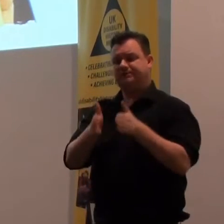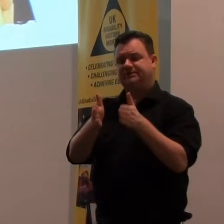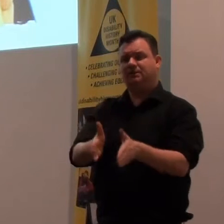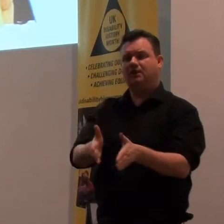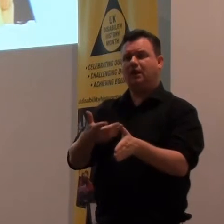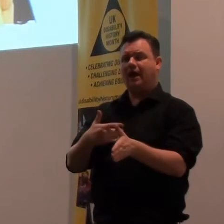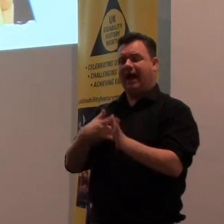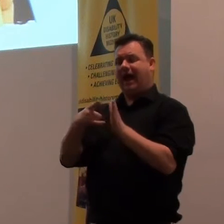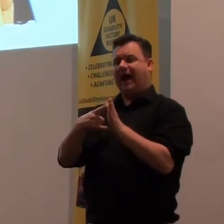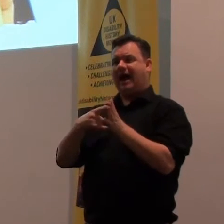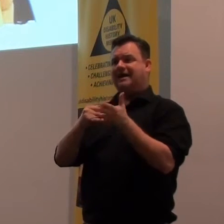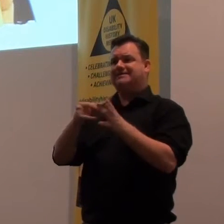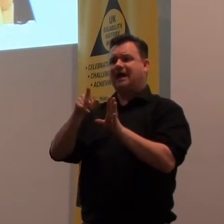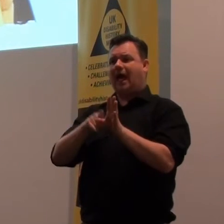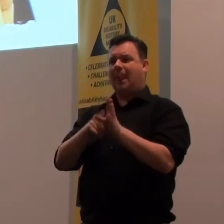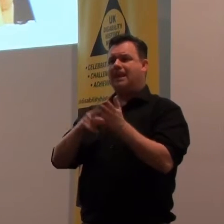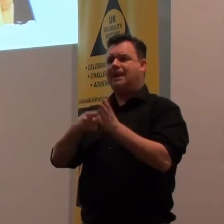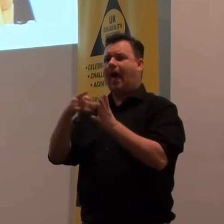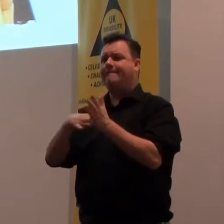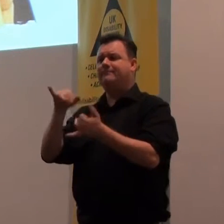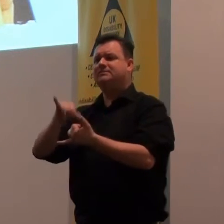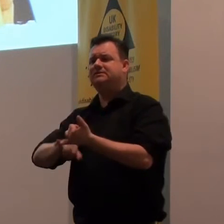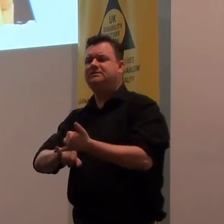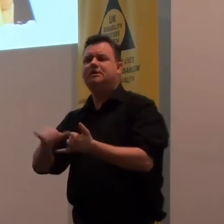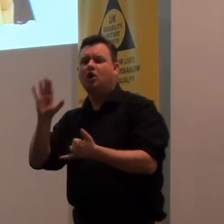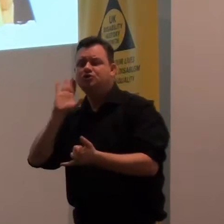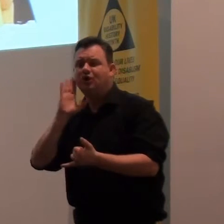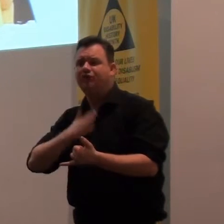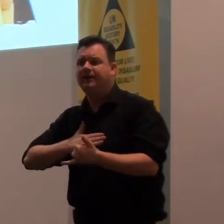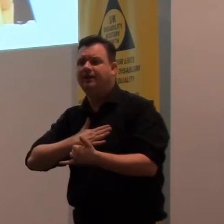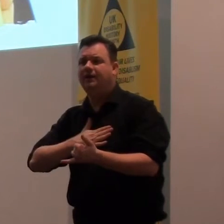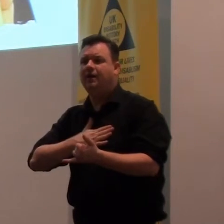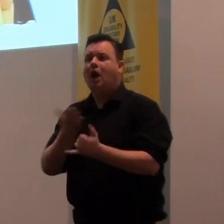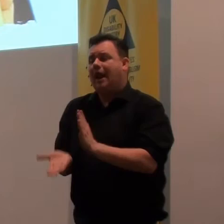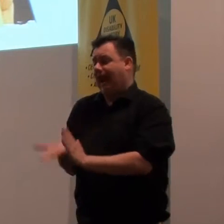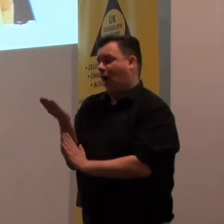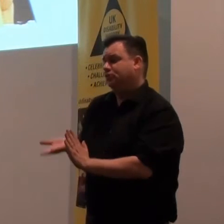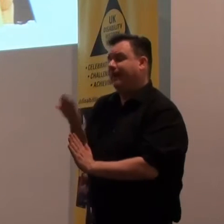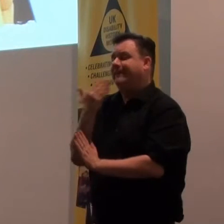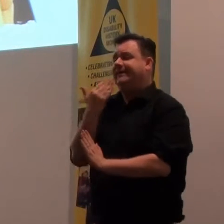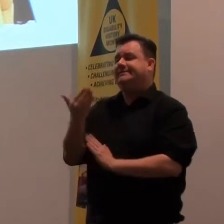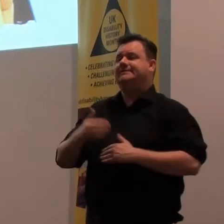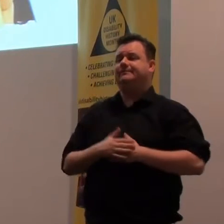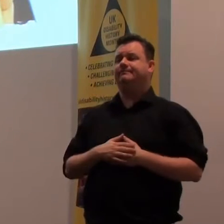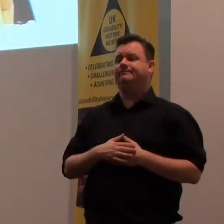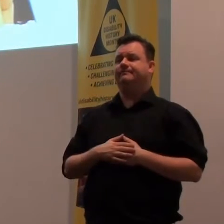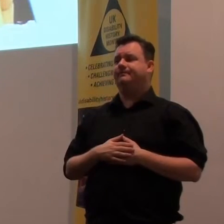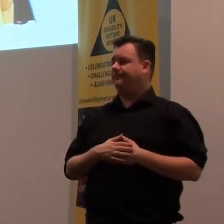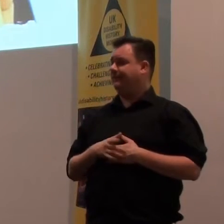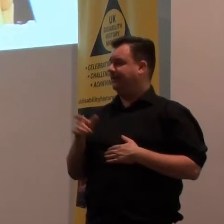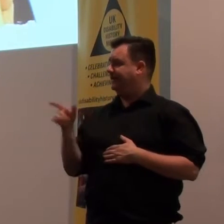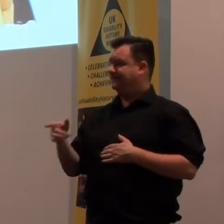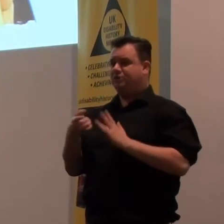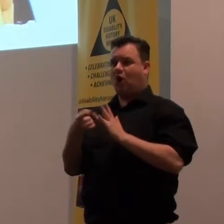asylums. Could you speak for louder, please? Sorry? Louder. Louder. Is this